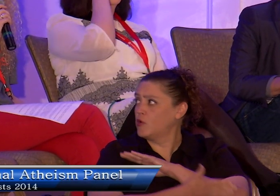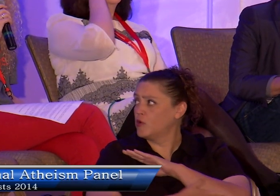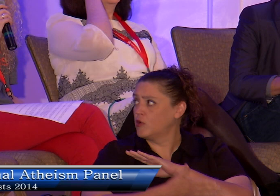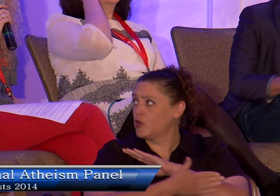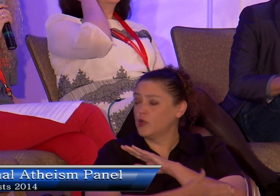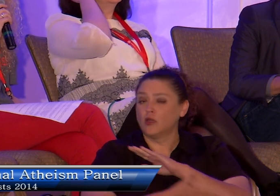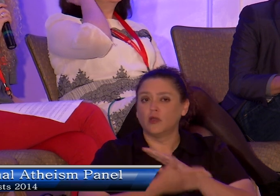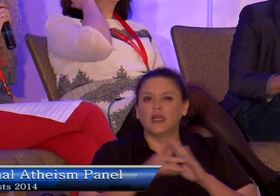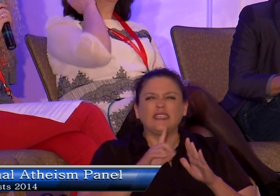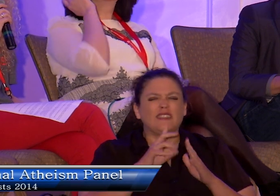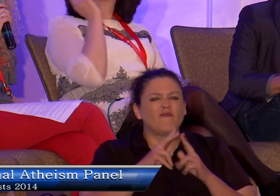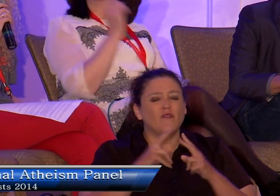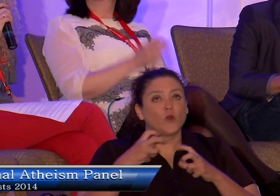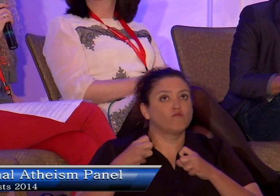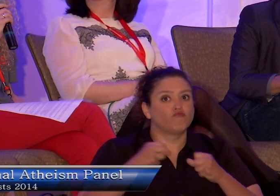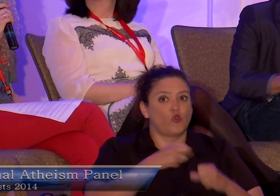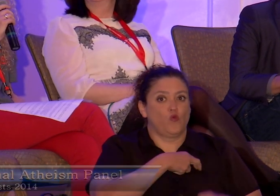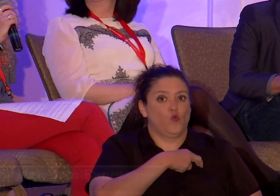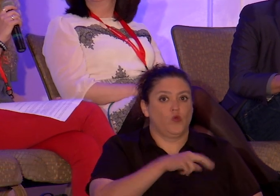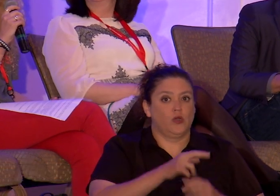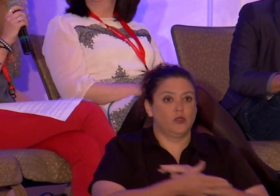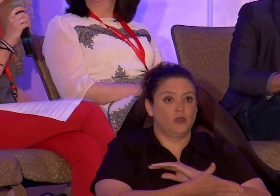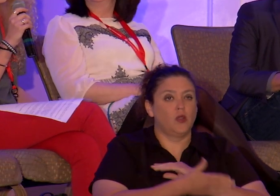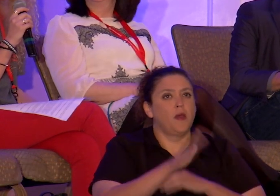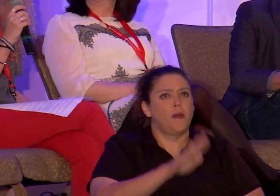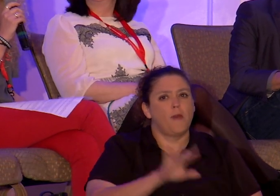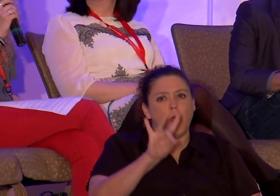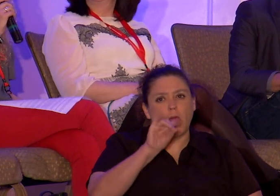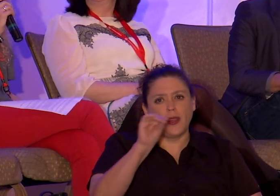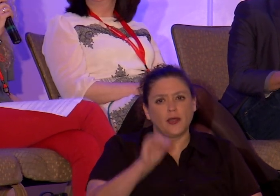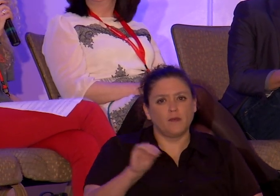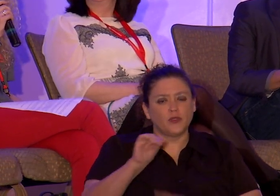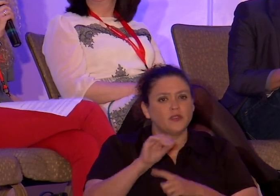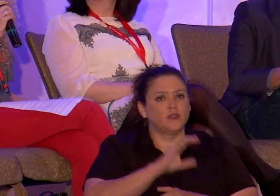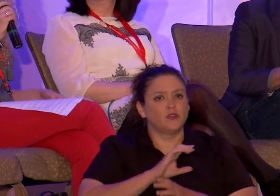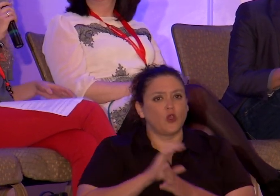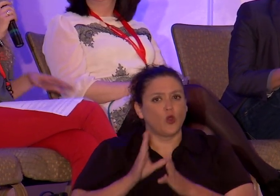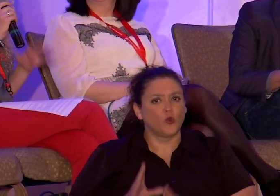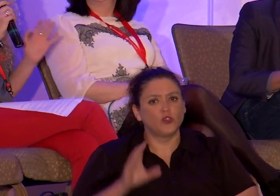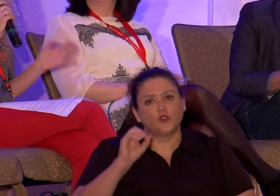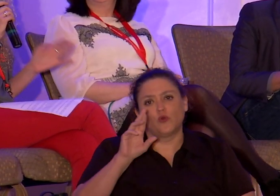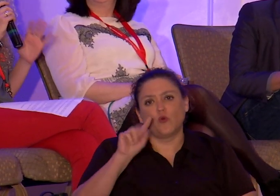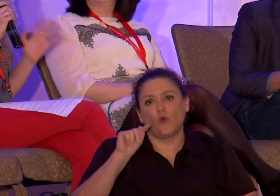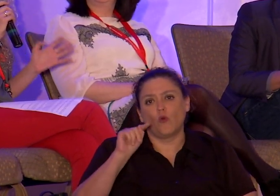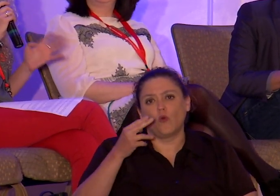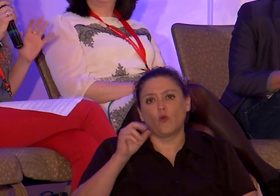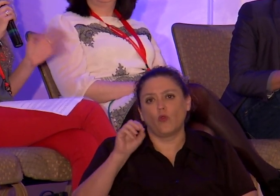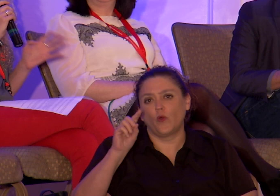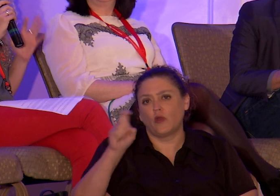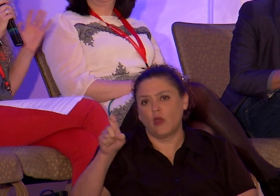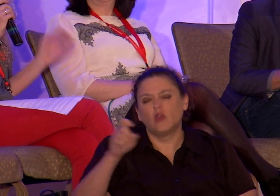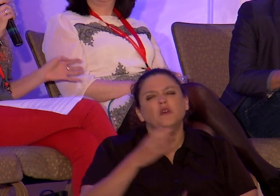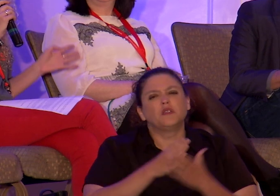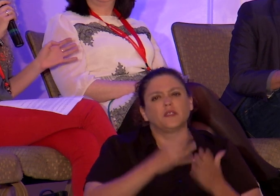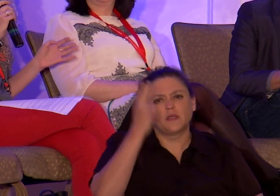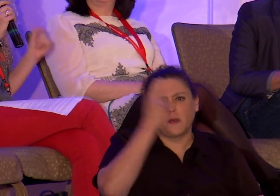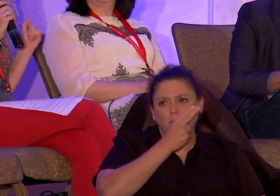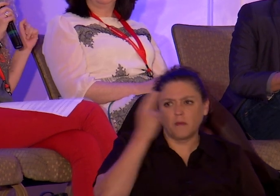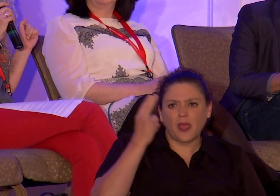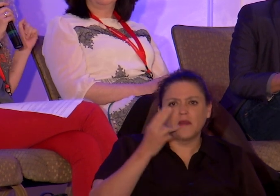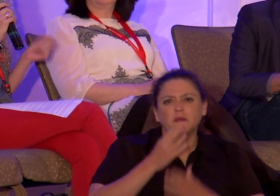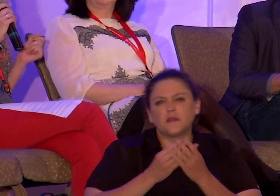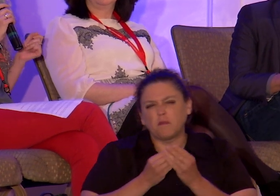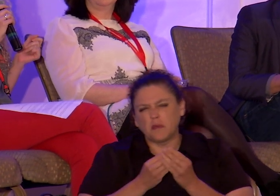religious country. About 80% of the entire population is Christian Orthodox. Then we have some Catholics, Protestants, Muslims,